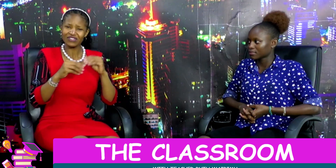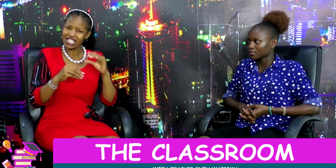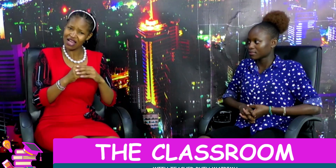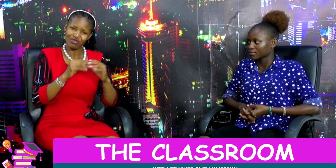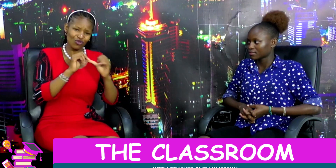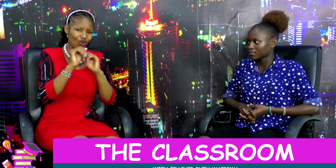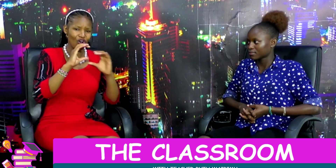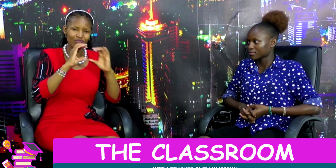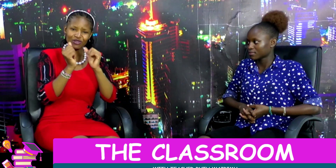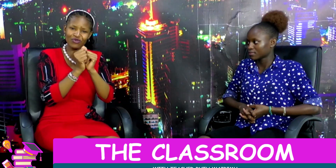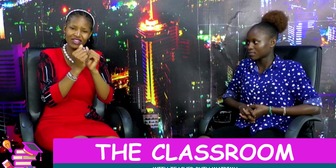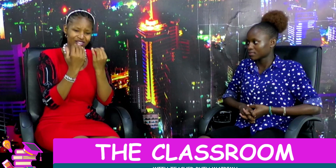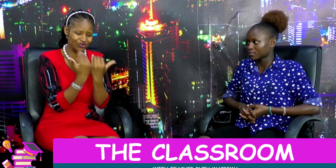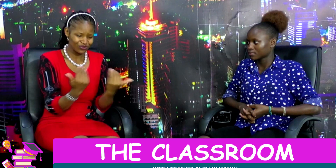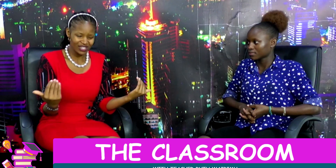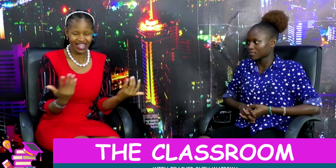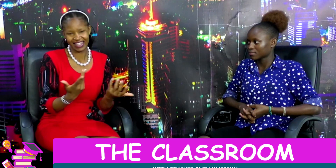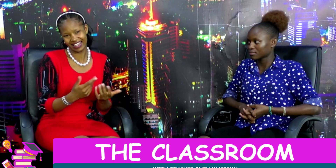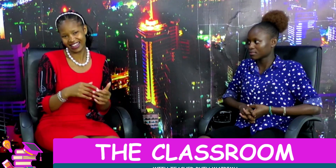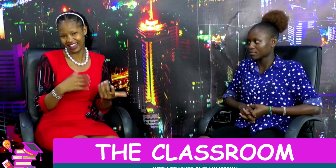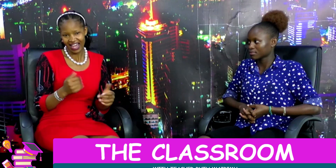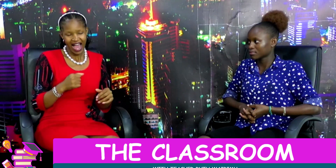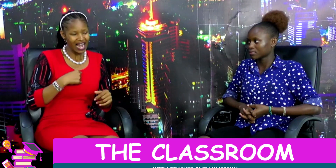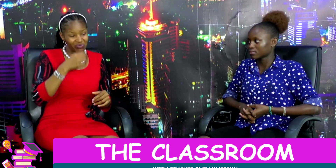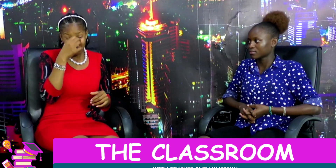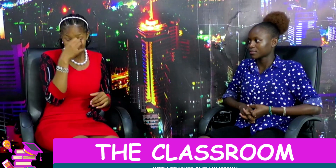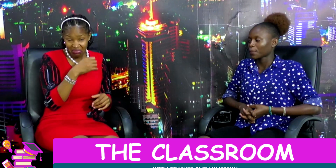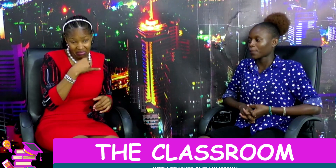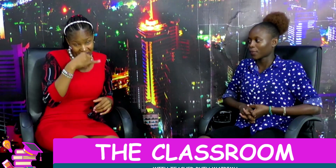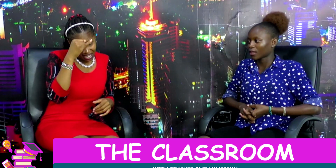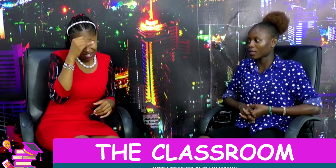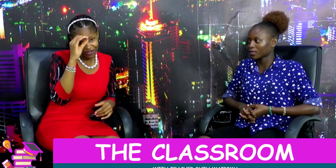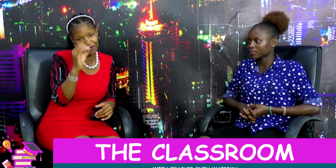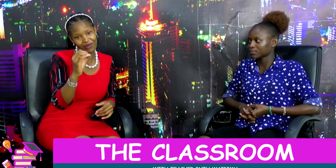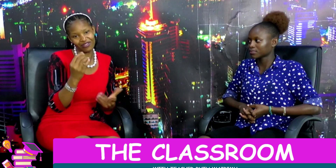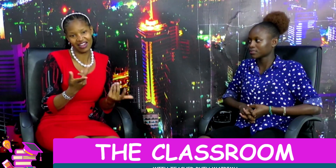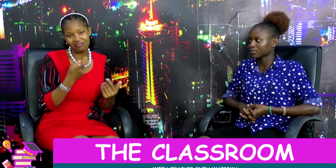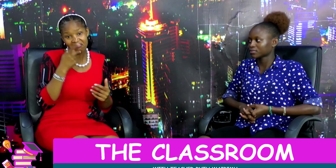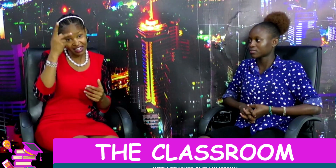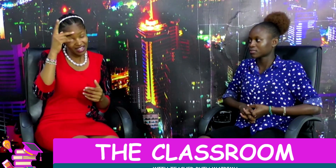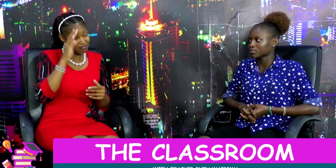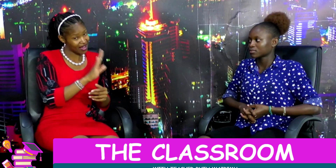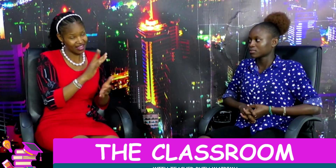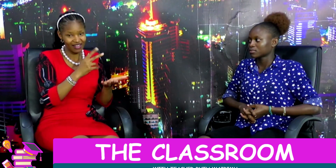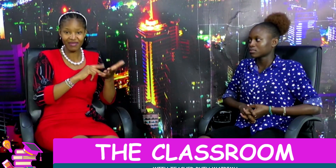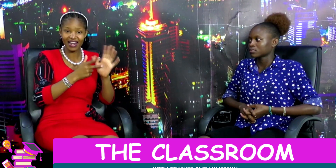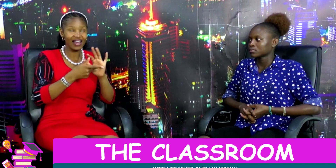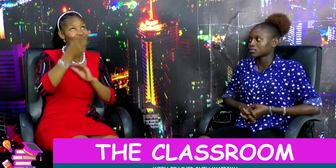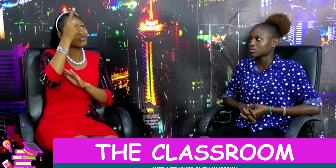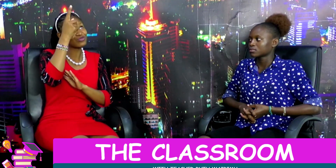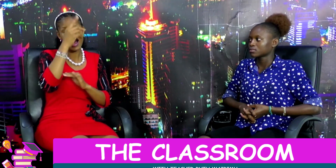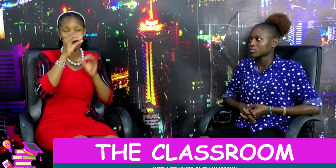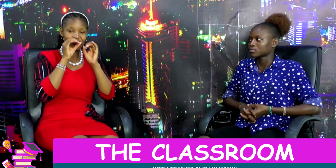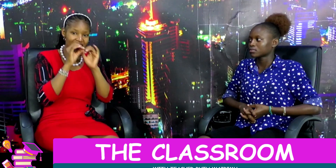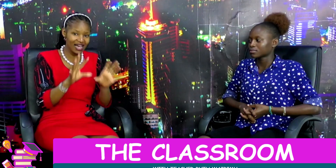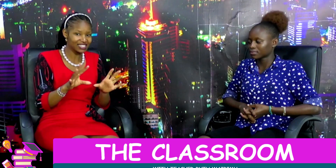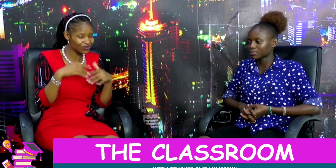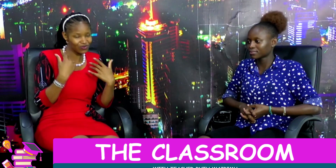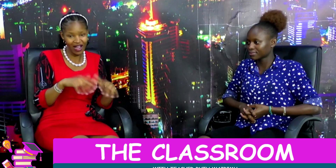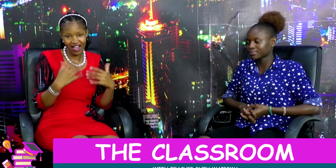and all the concerns that we have with communication directly to our children, they can easily be resolved. So